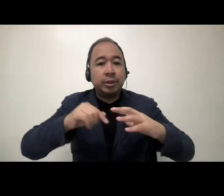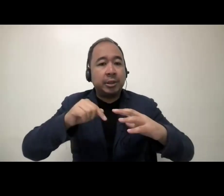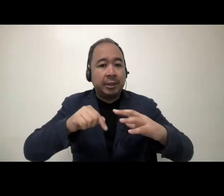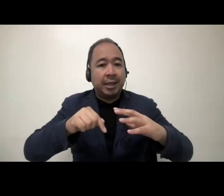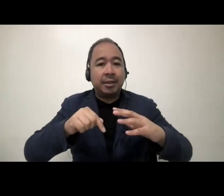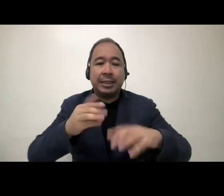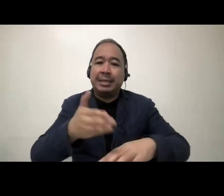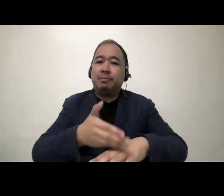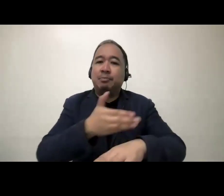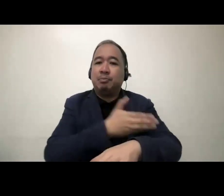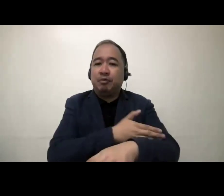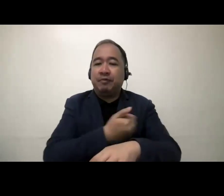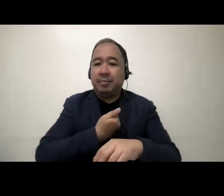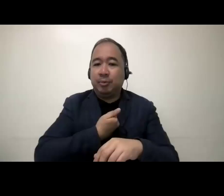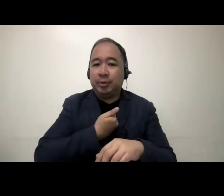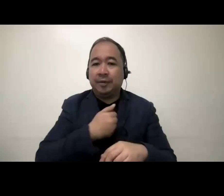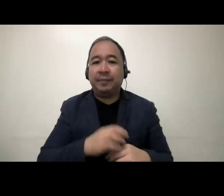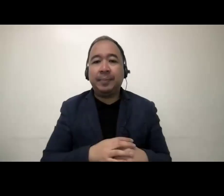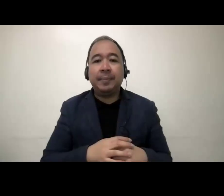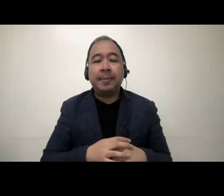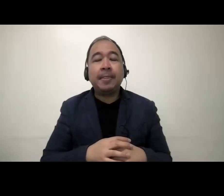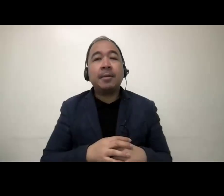The process of the working group. We have